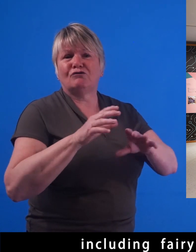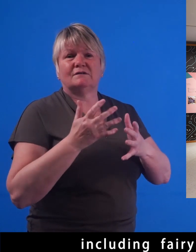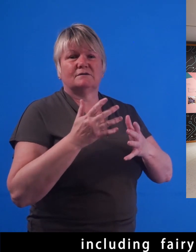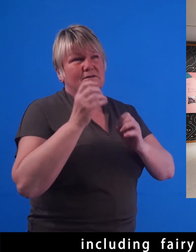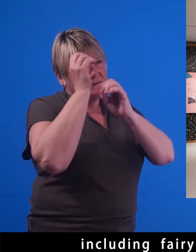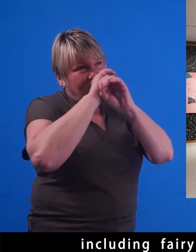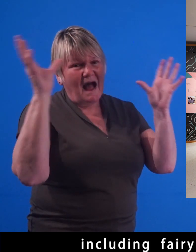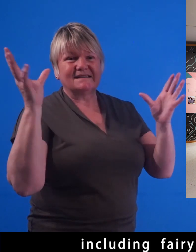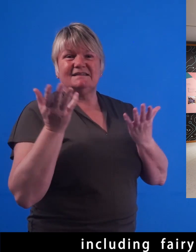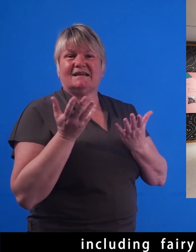stories.